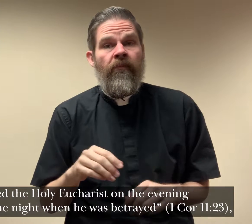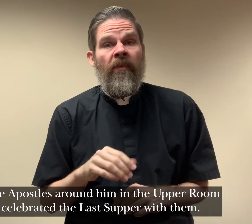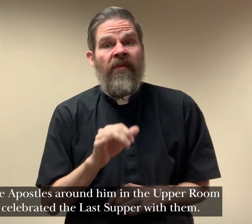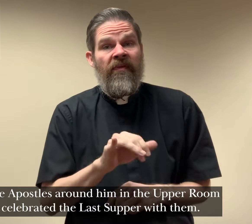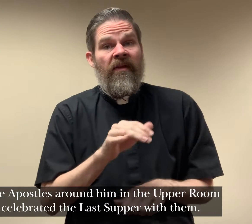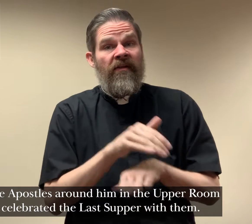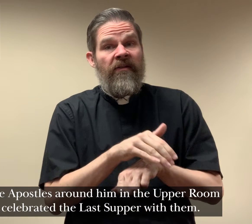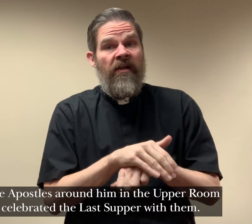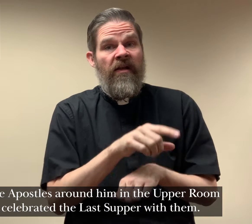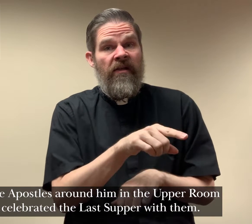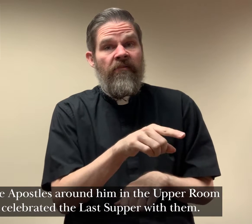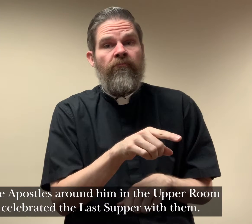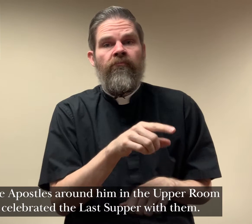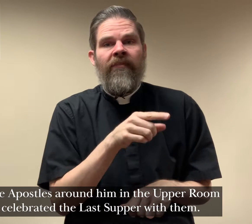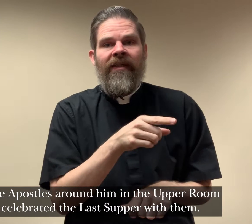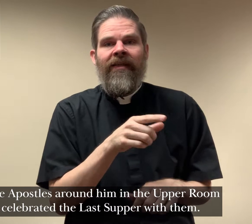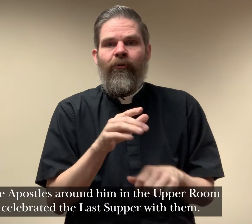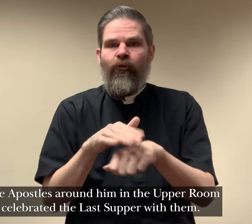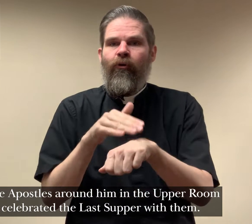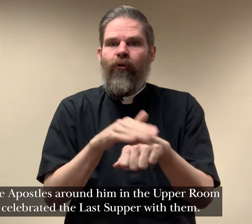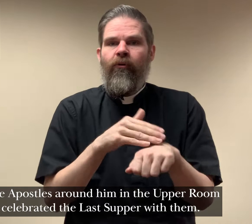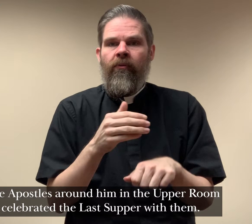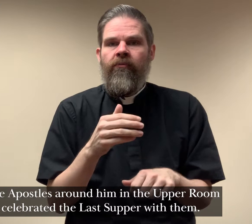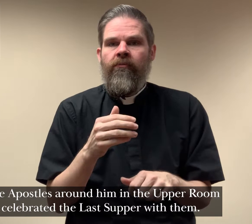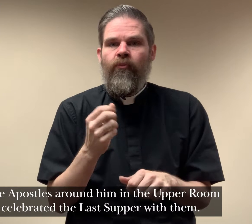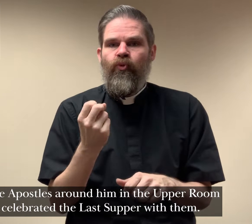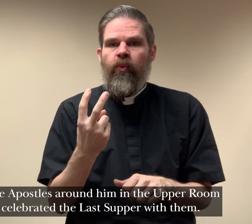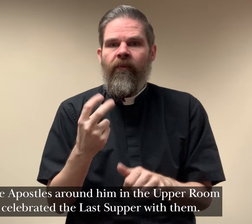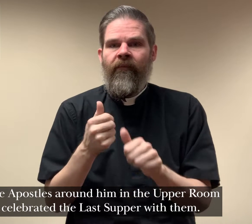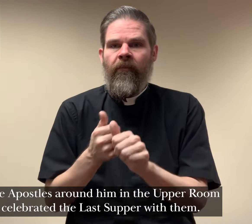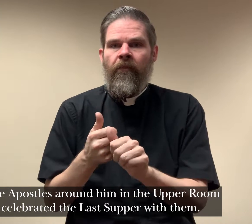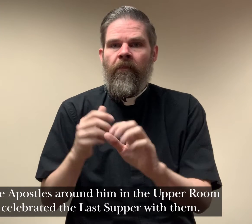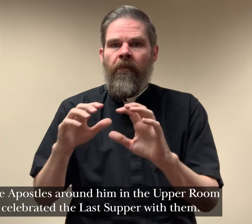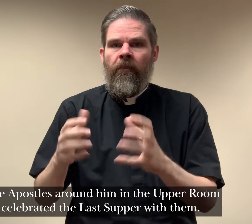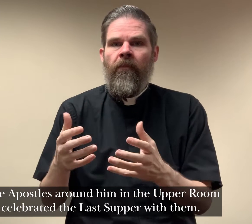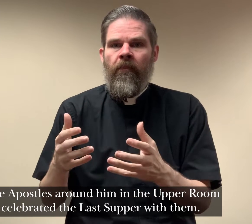When he gathered the apostles around him in the upper room in Jerusalem